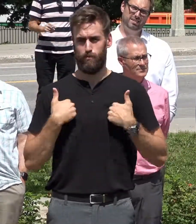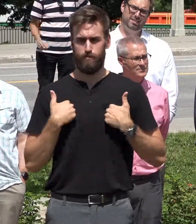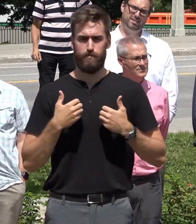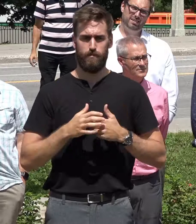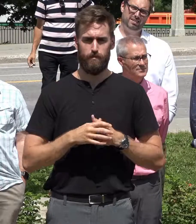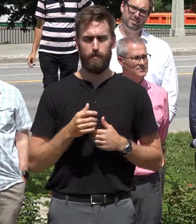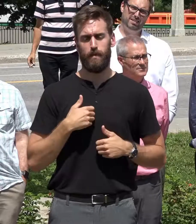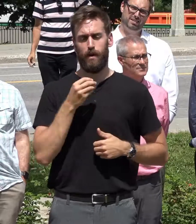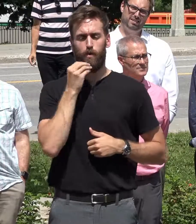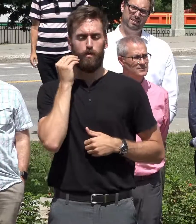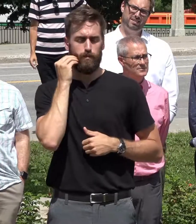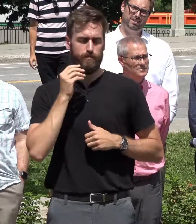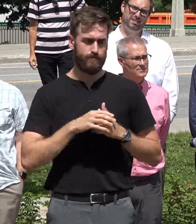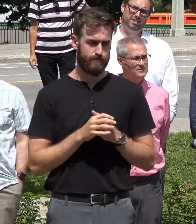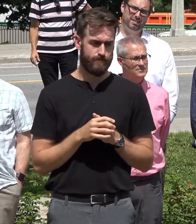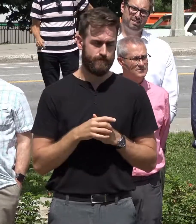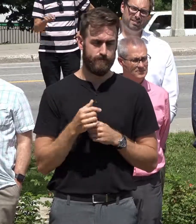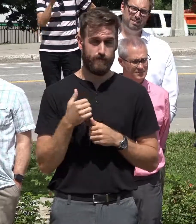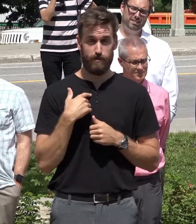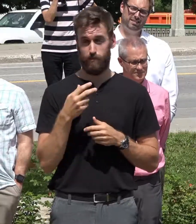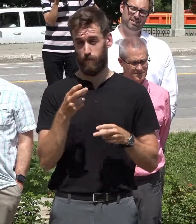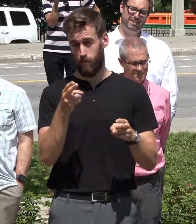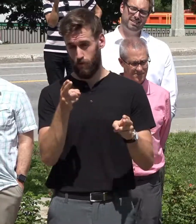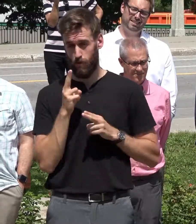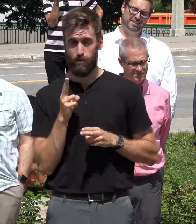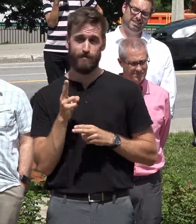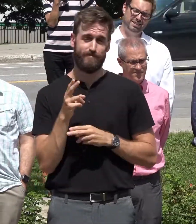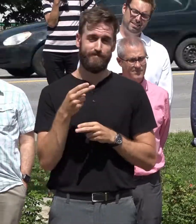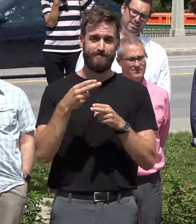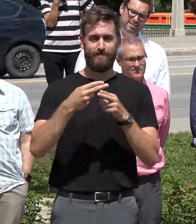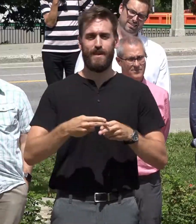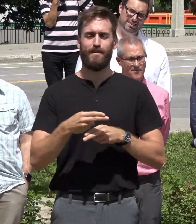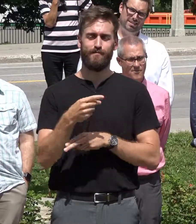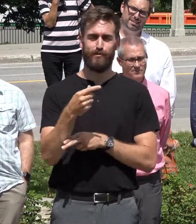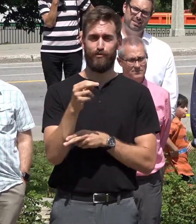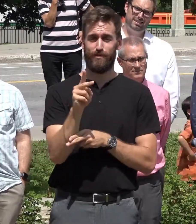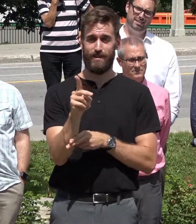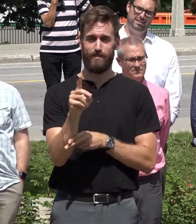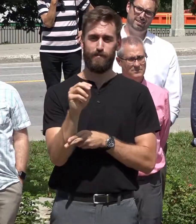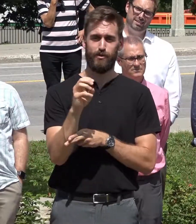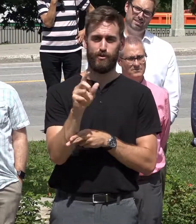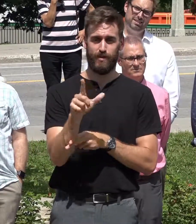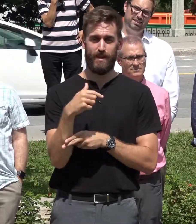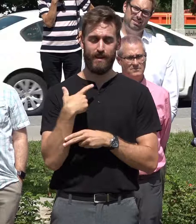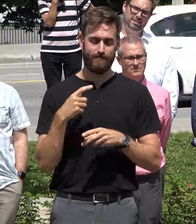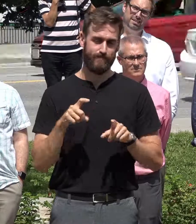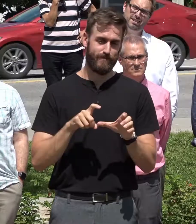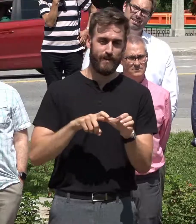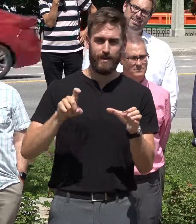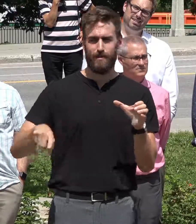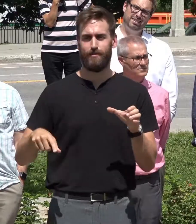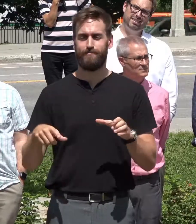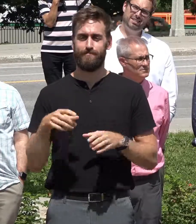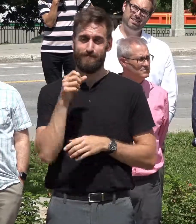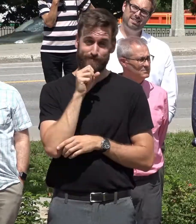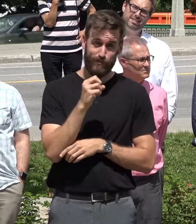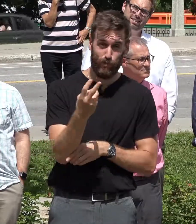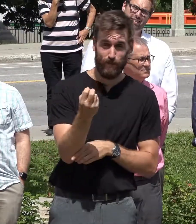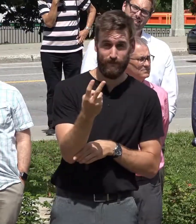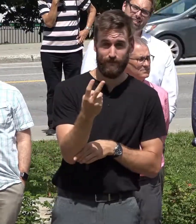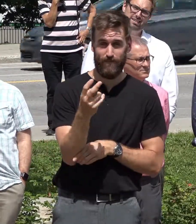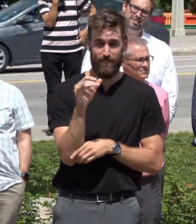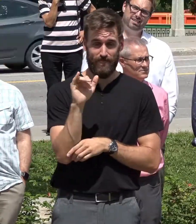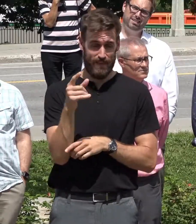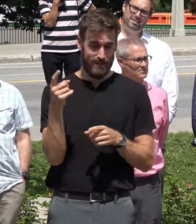I have the special honor of being Grand Marshal this year. I came out at the age of 12 in the late 90s, when issues of